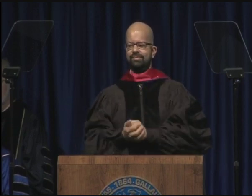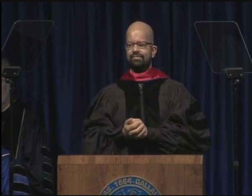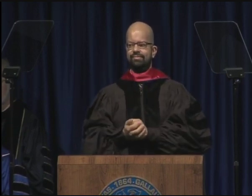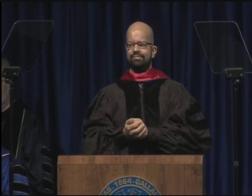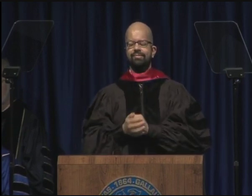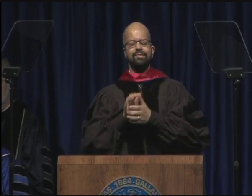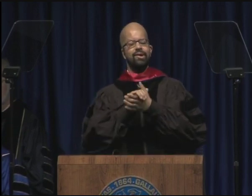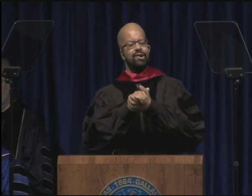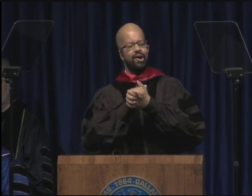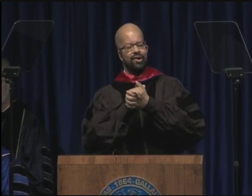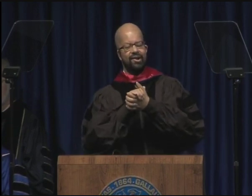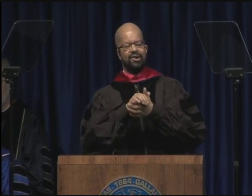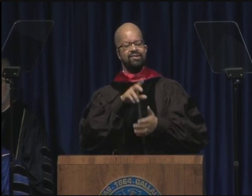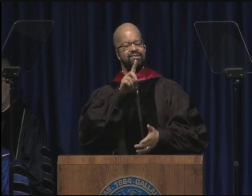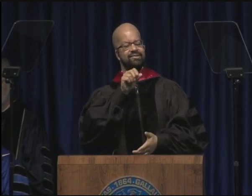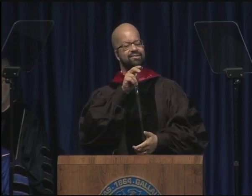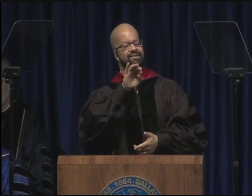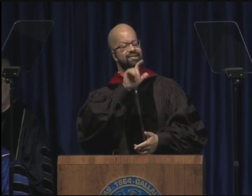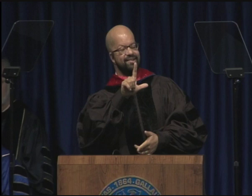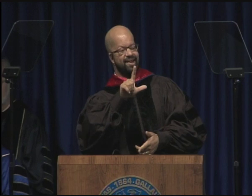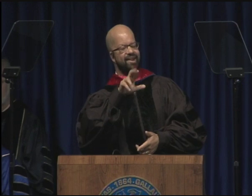scientific understanding of metaphors and translation.